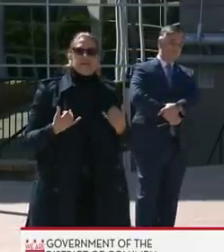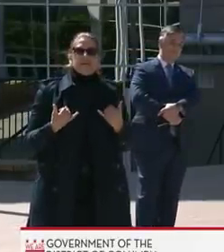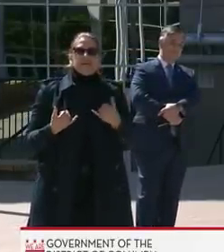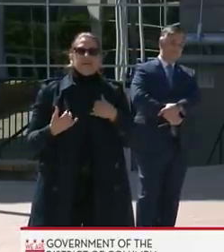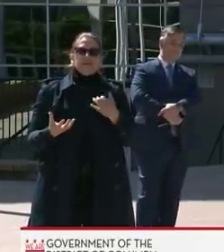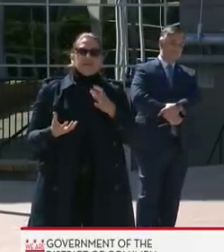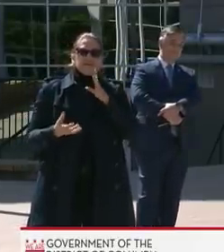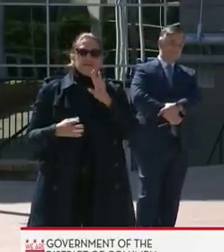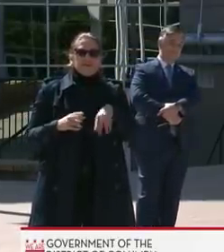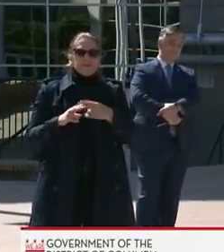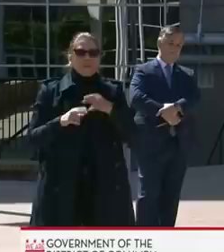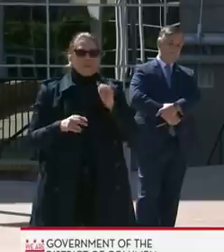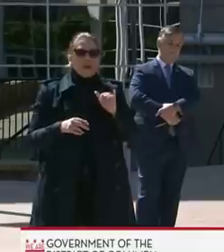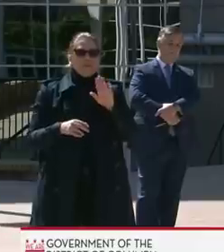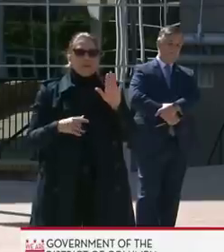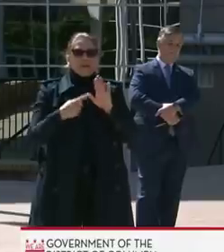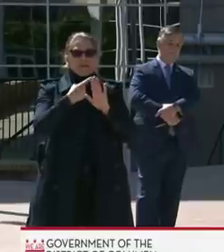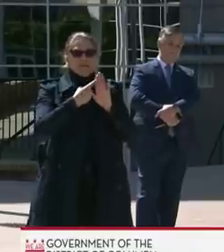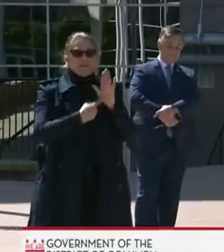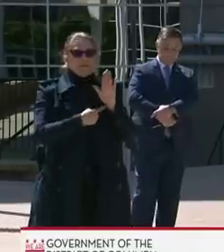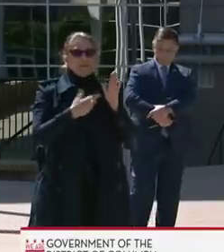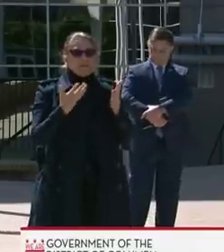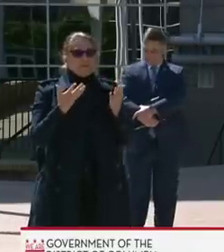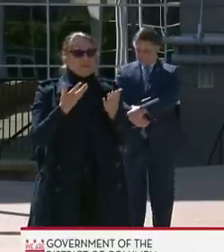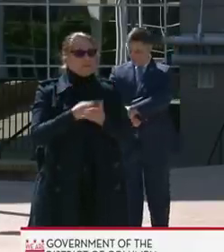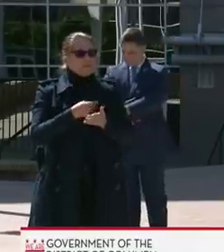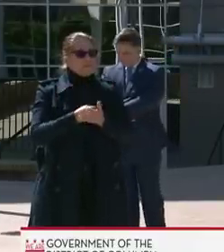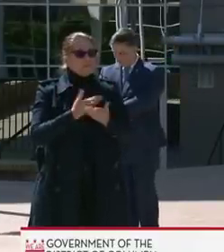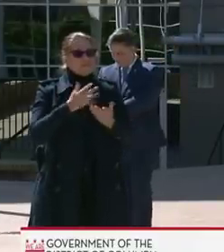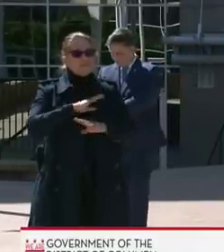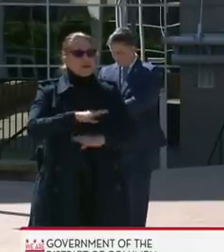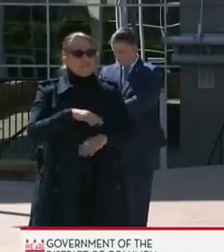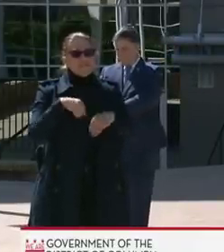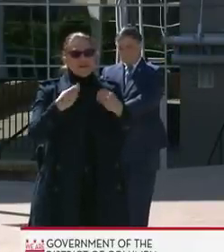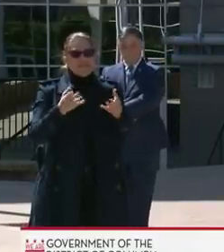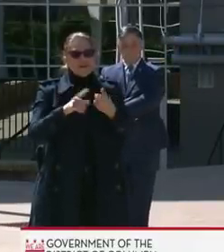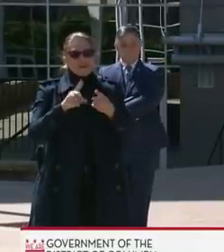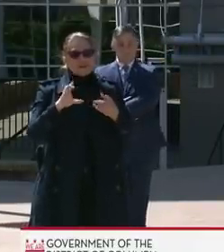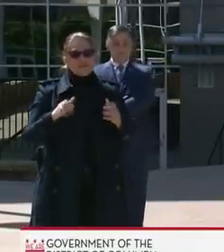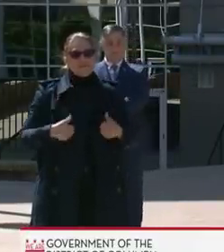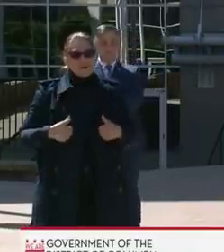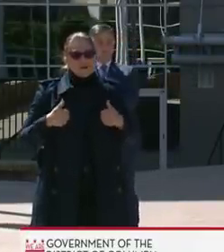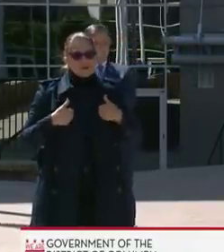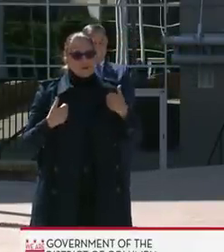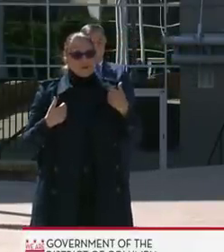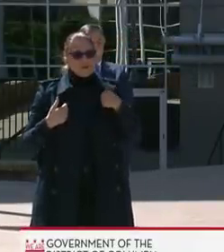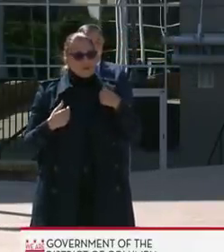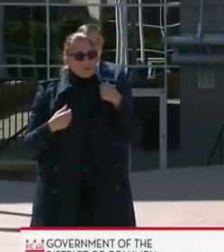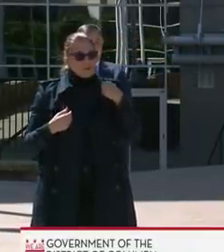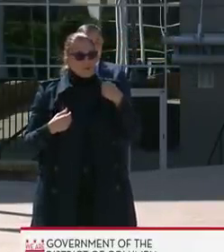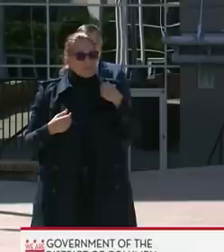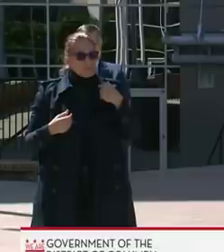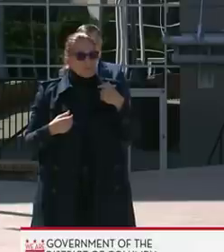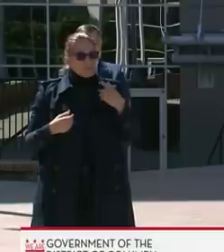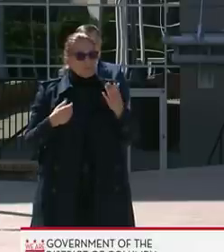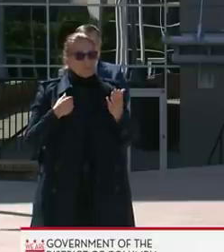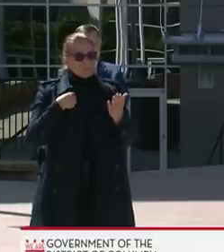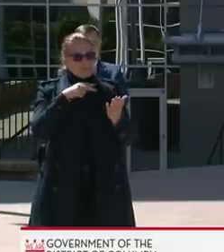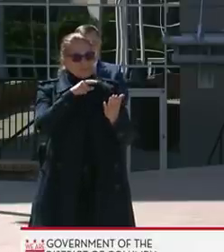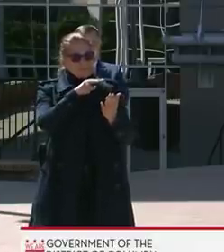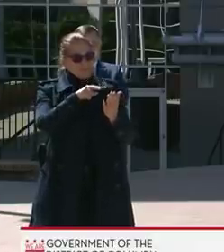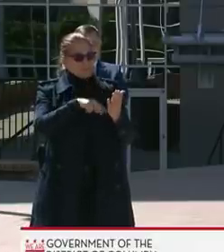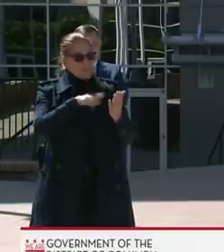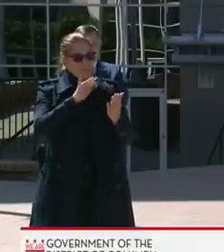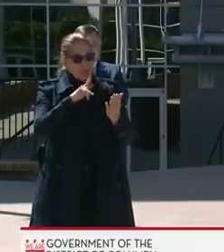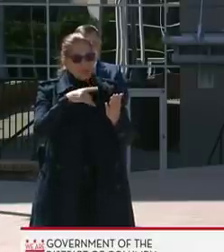now? Well, I think my answer to your question would look at both bills, what was adopted on March 17th,